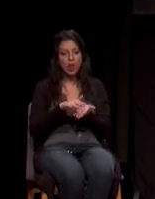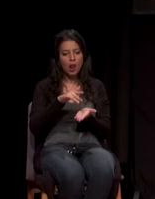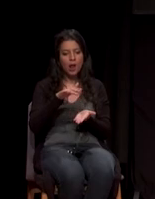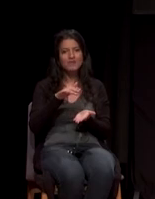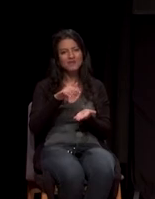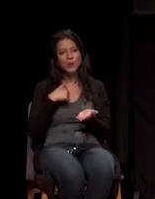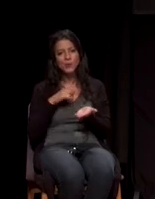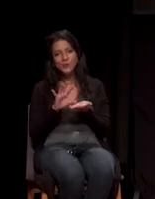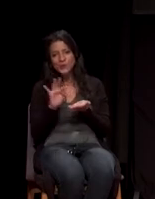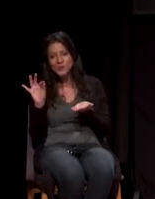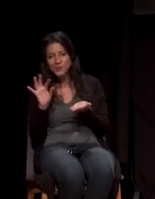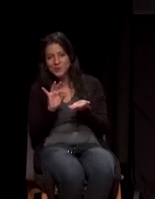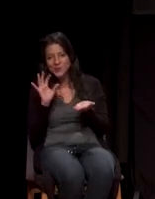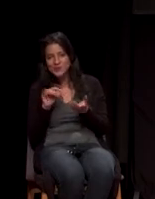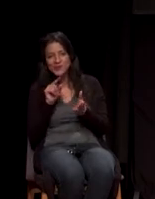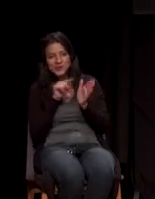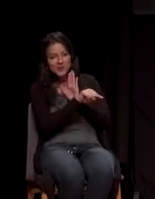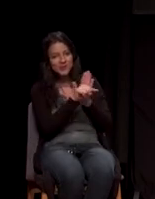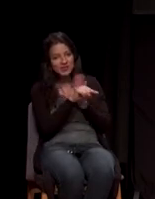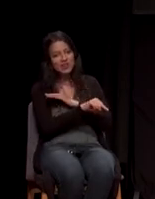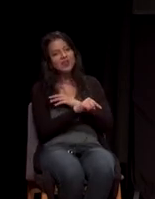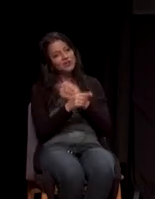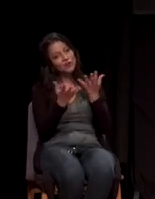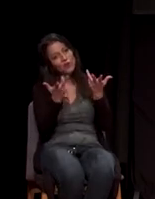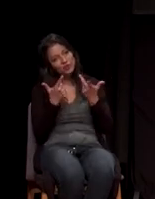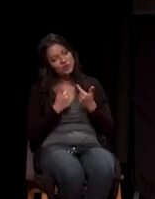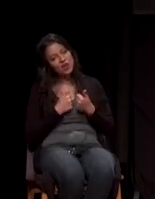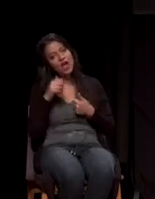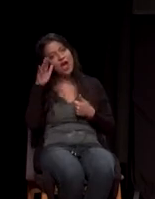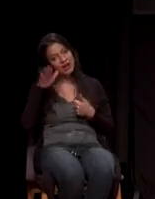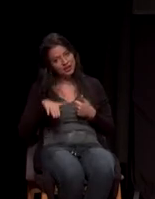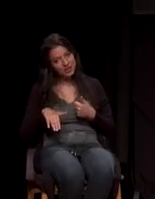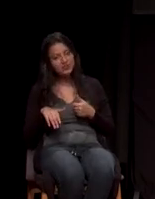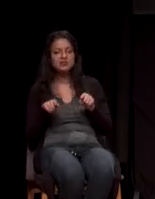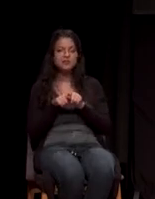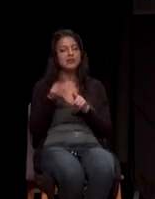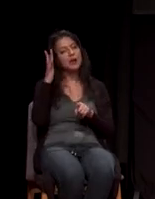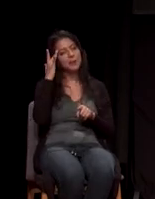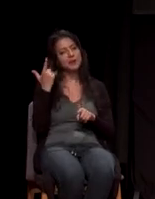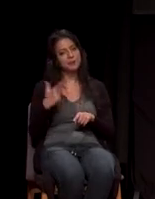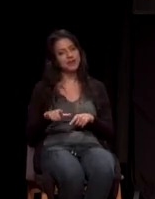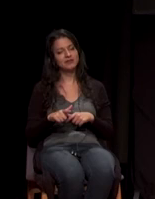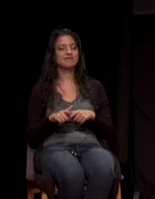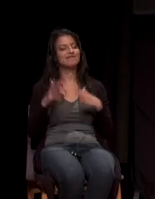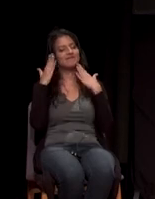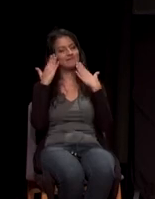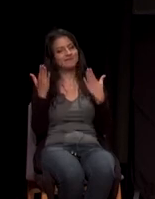de agradecer a vocês e convidá-los para continuar no seminário hoje e amanhã. Muito obrigada.